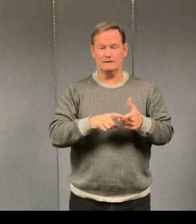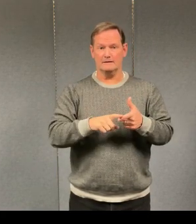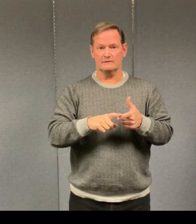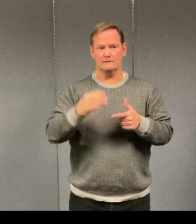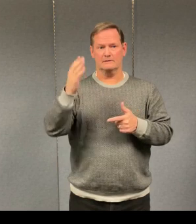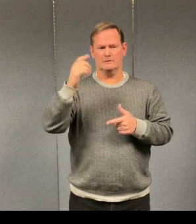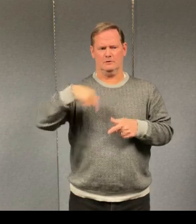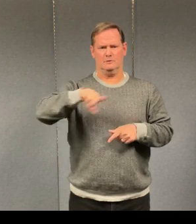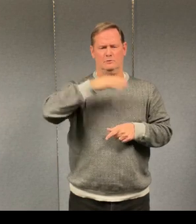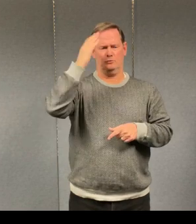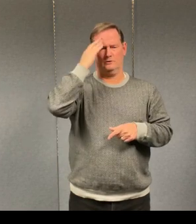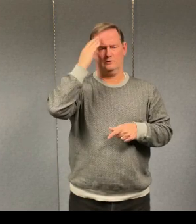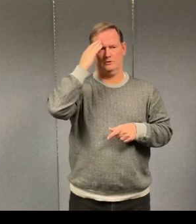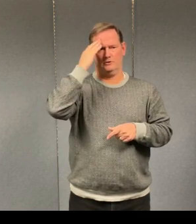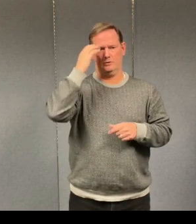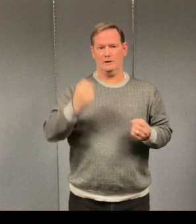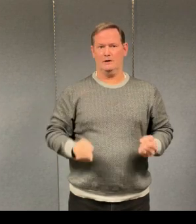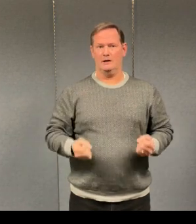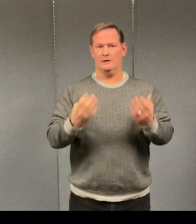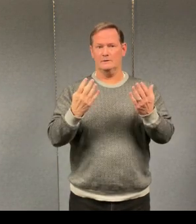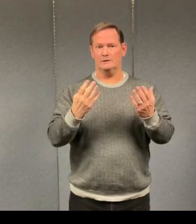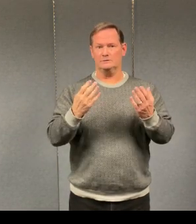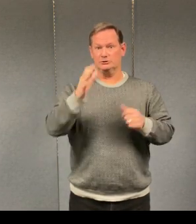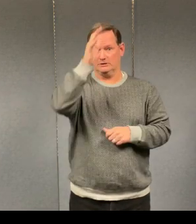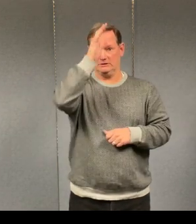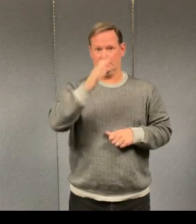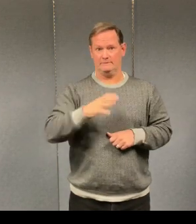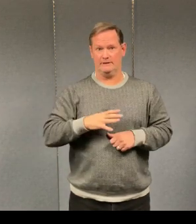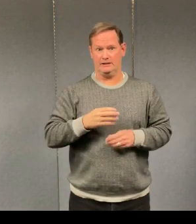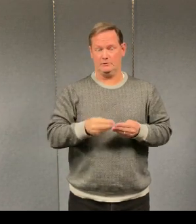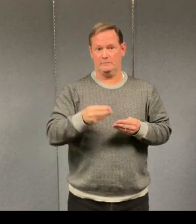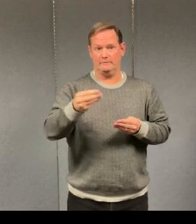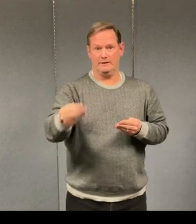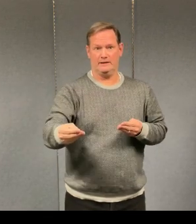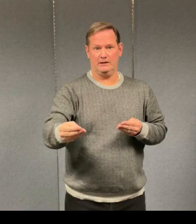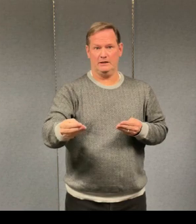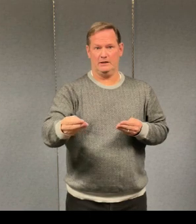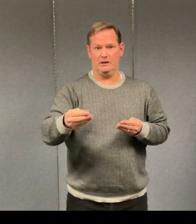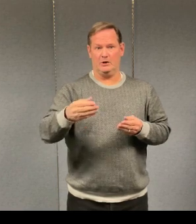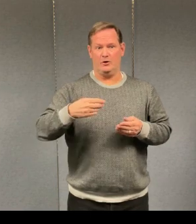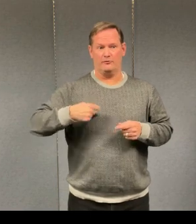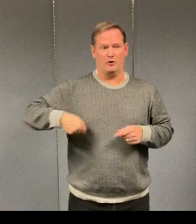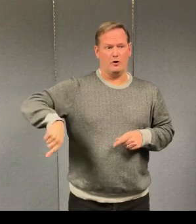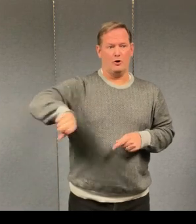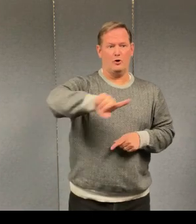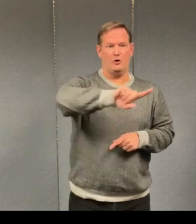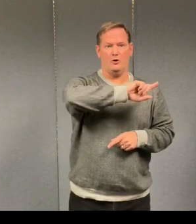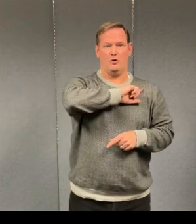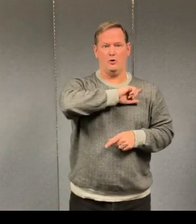Before we leave, class, I have an announcement. Quiet down, please.